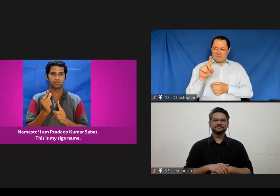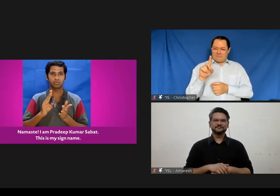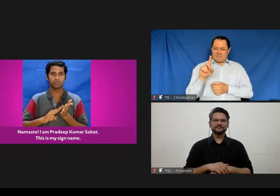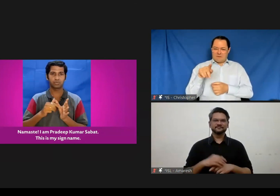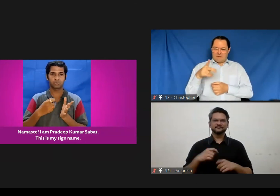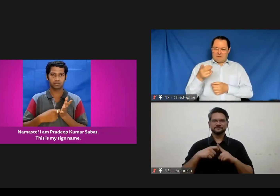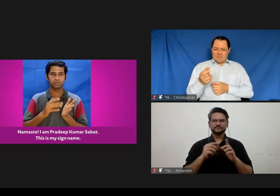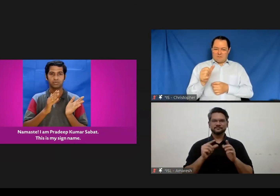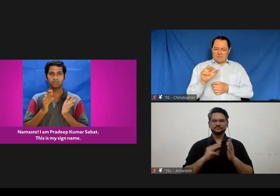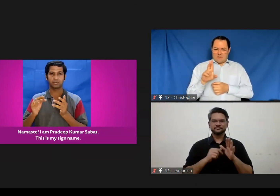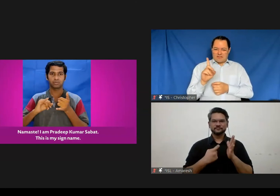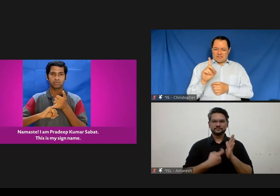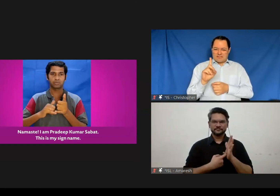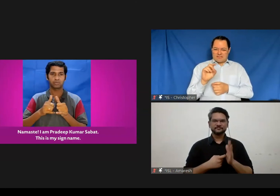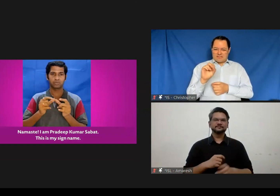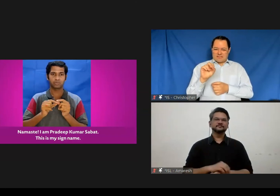Kumar,